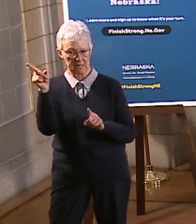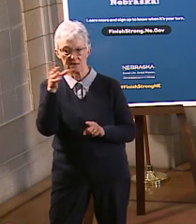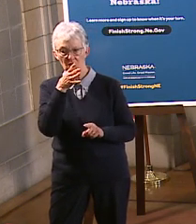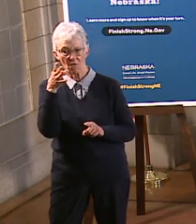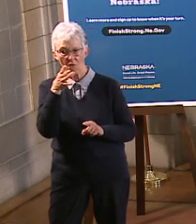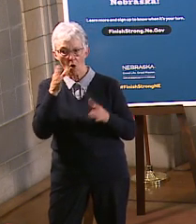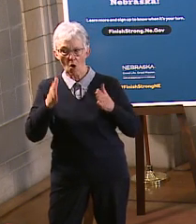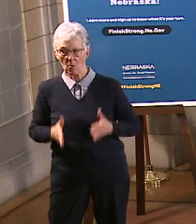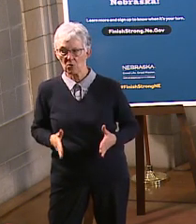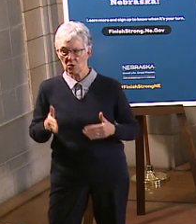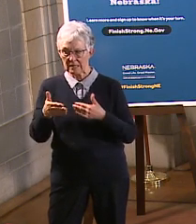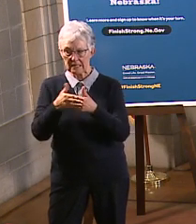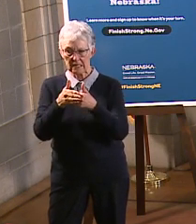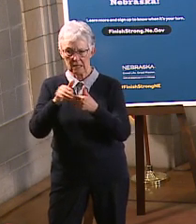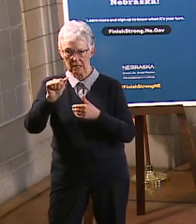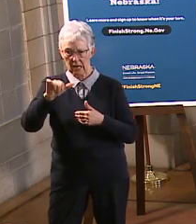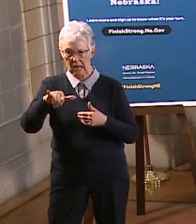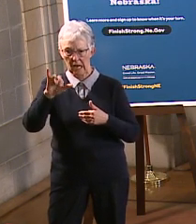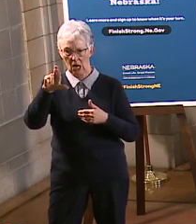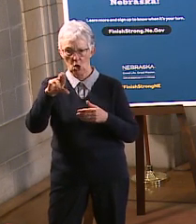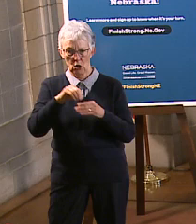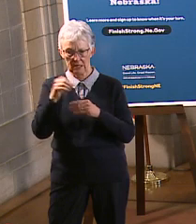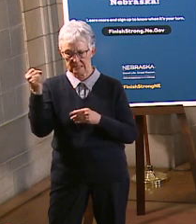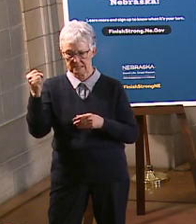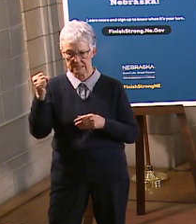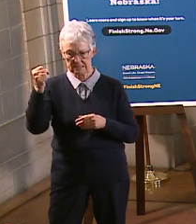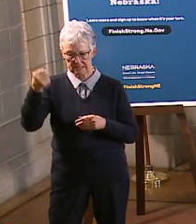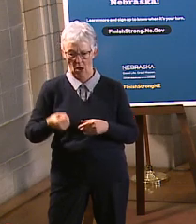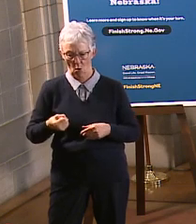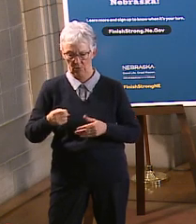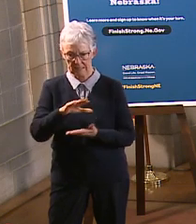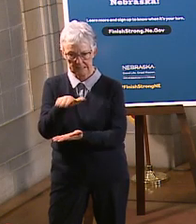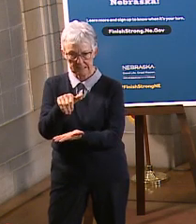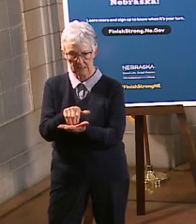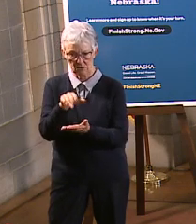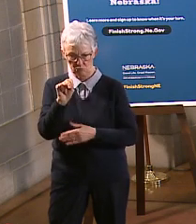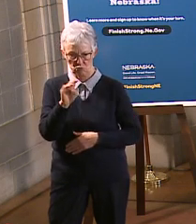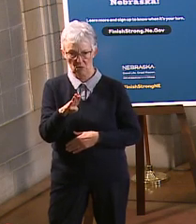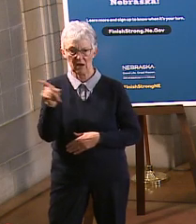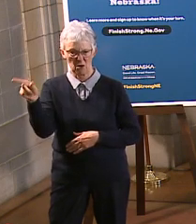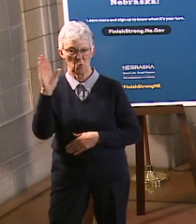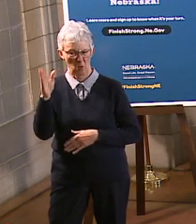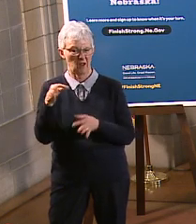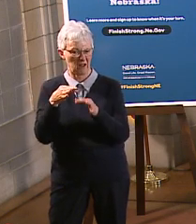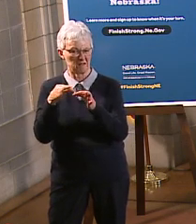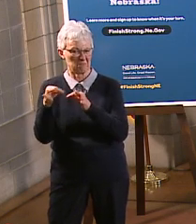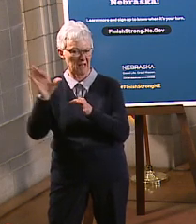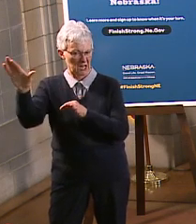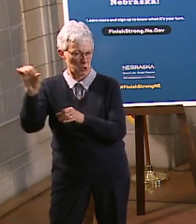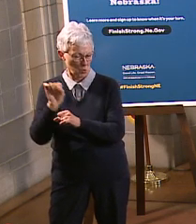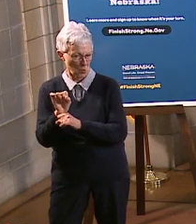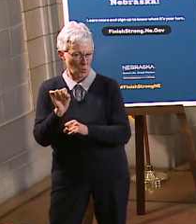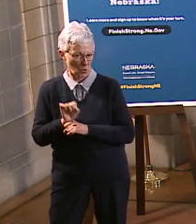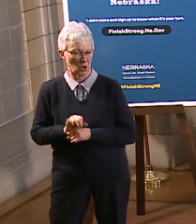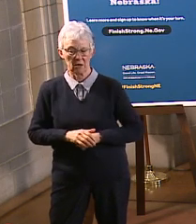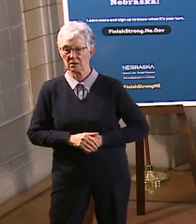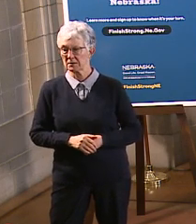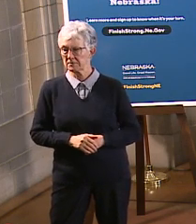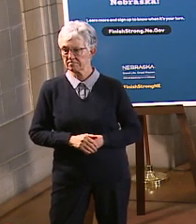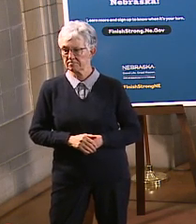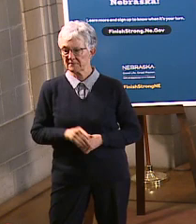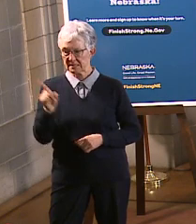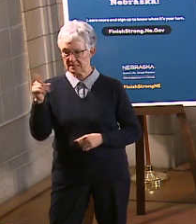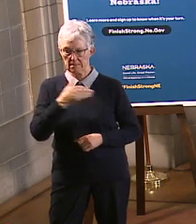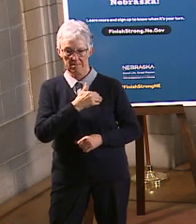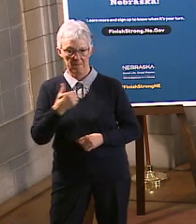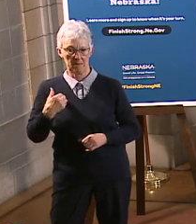in south central Nebraska, who is going to come up and talk about that as well, and he's also on the board of the Nebraska Farm Bureau. So